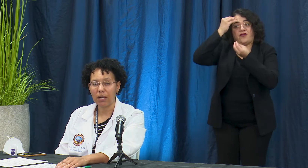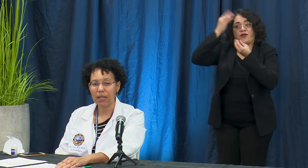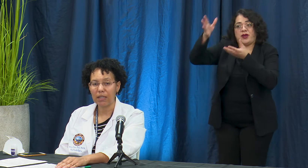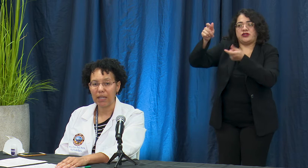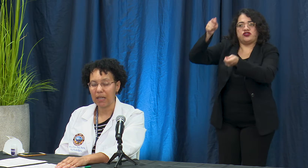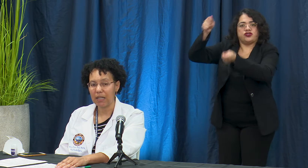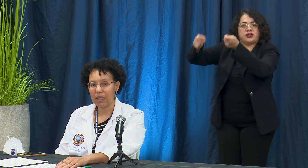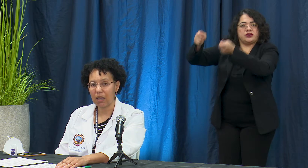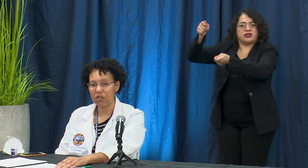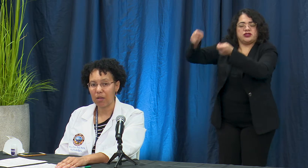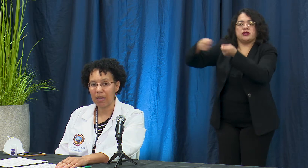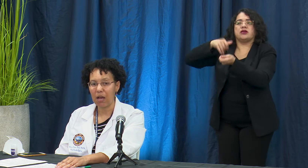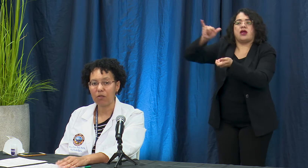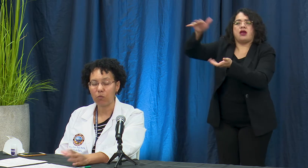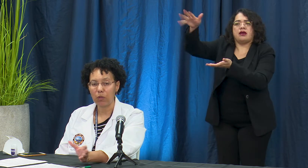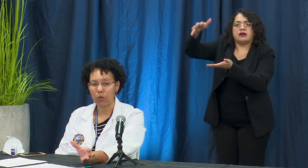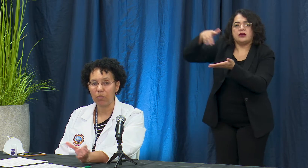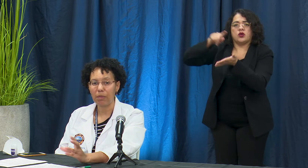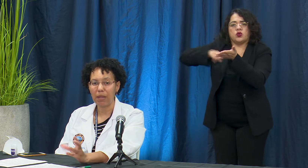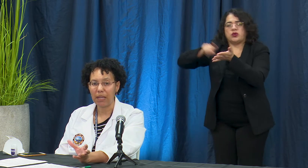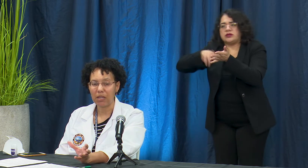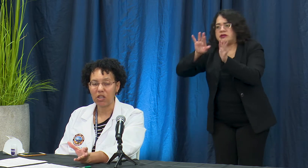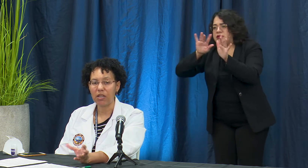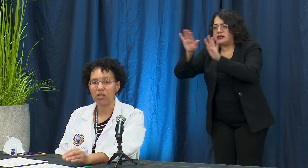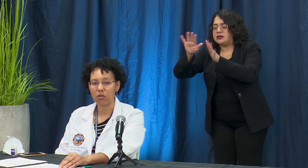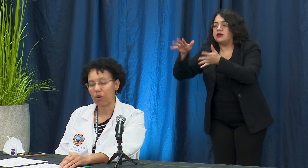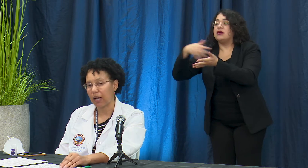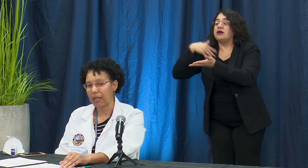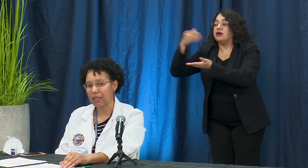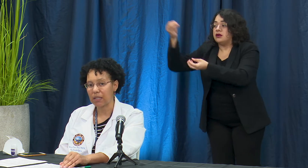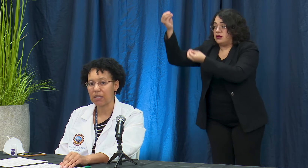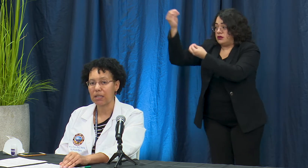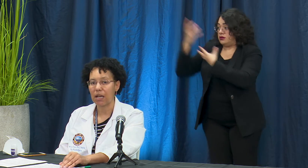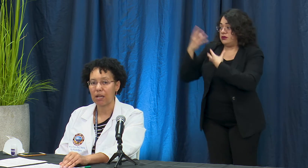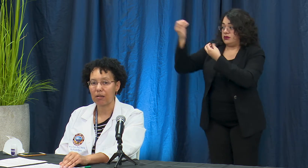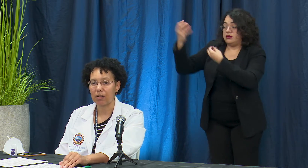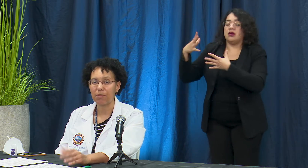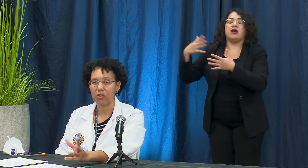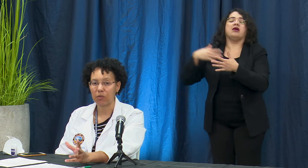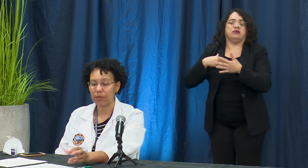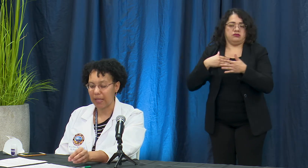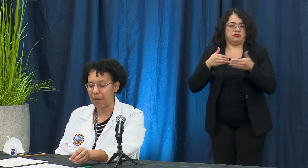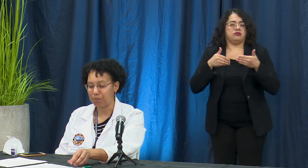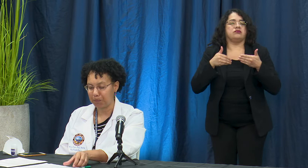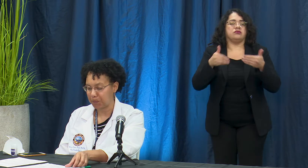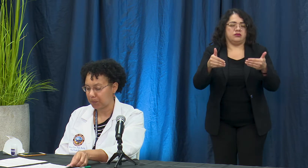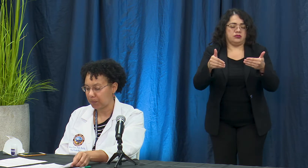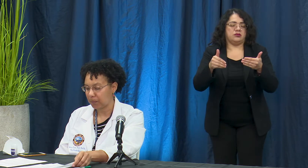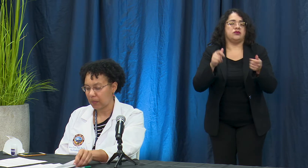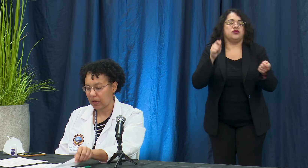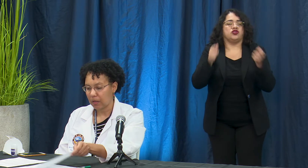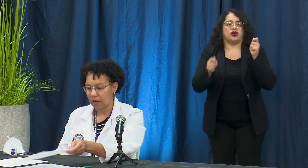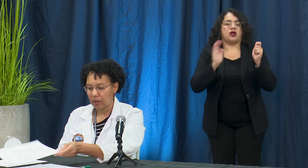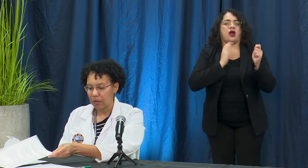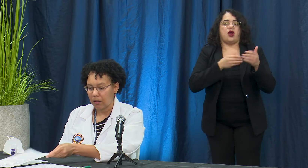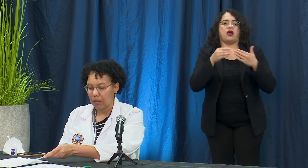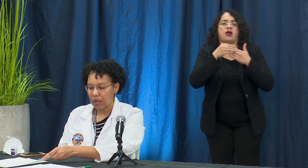more data and knowledge coming out, and we will be making changes to our guidances commensurate with that.